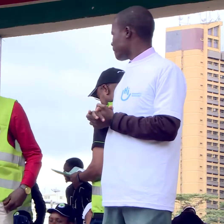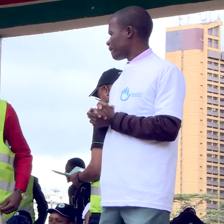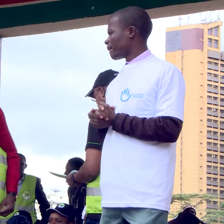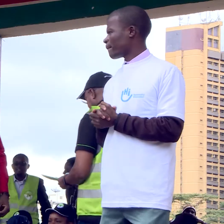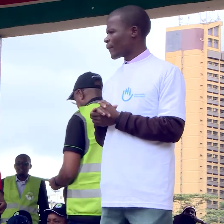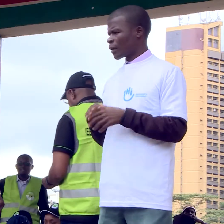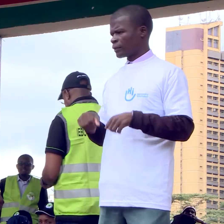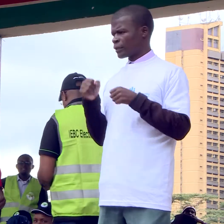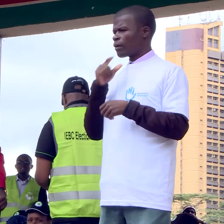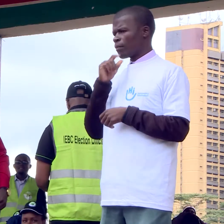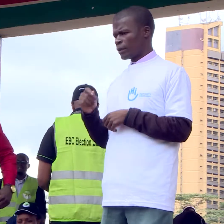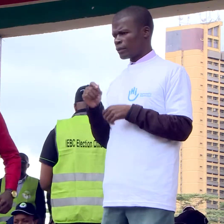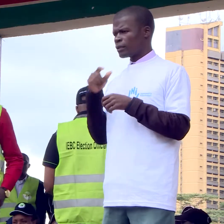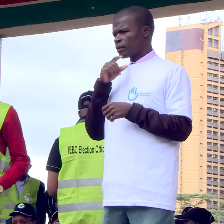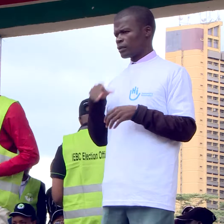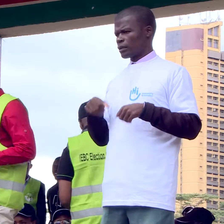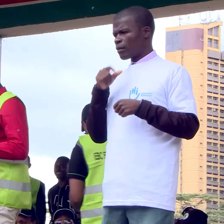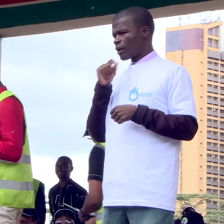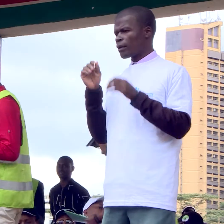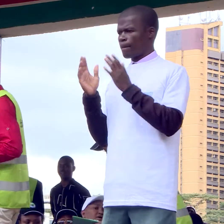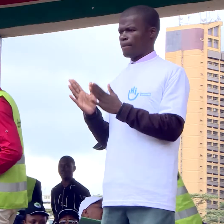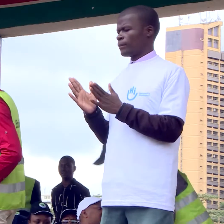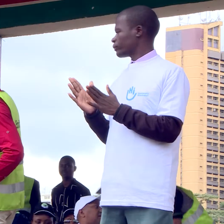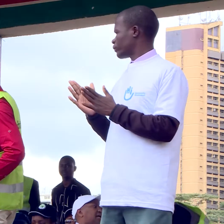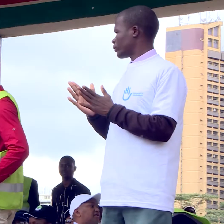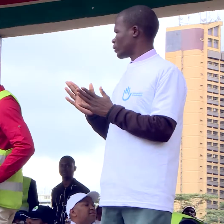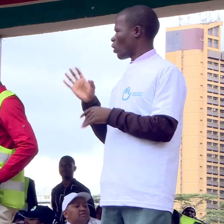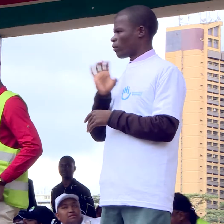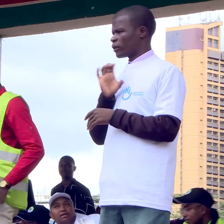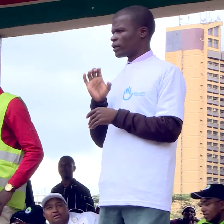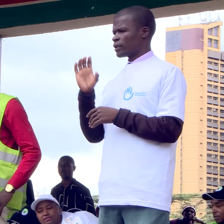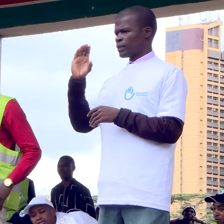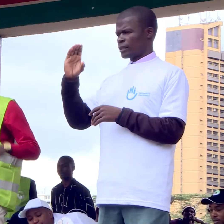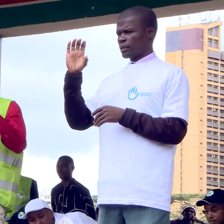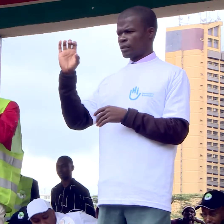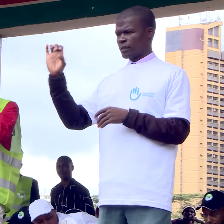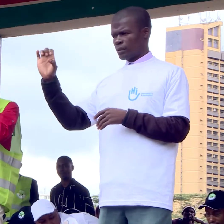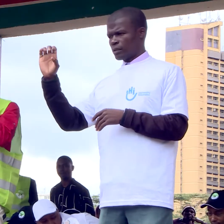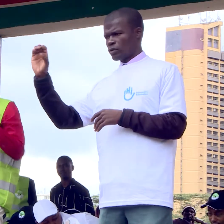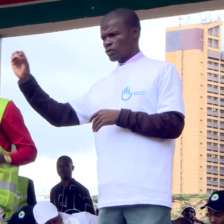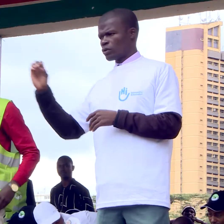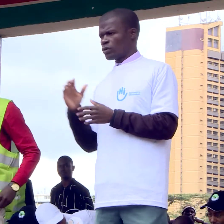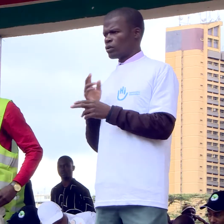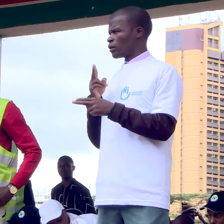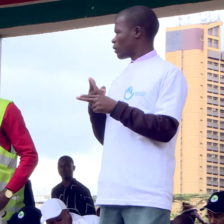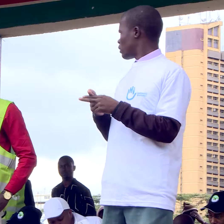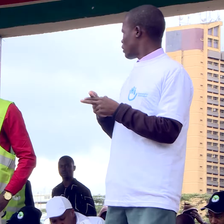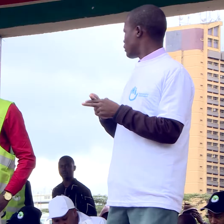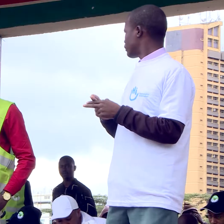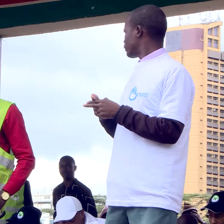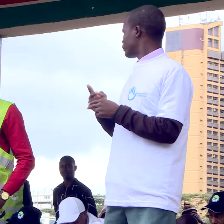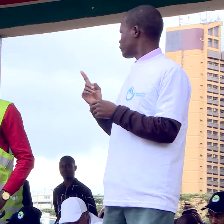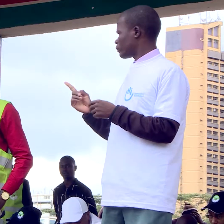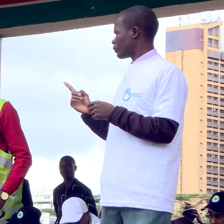The chairperson of the commission, commissioner, CEO, and all protocols observed. My name is Grayson Maro. I'm representing the Youth